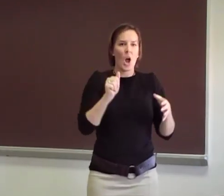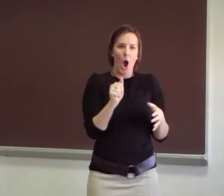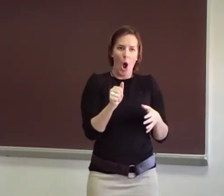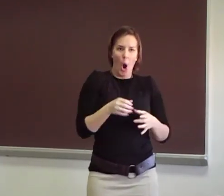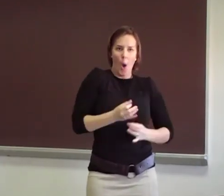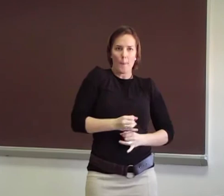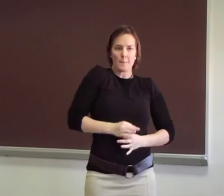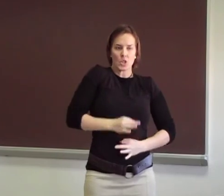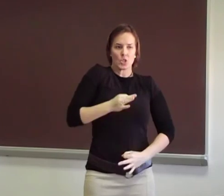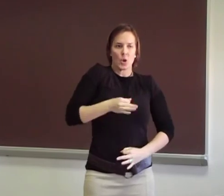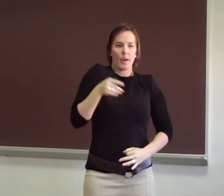out with